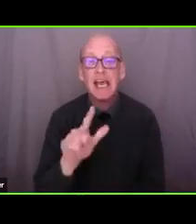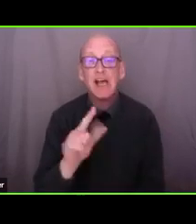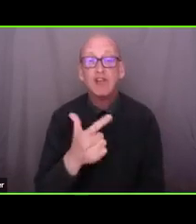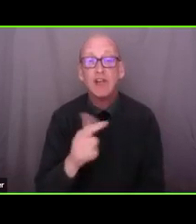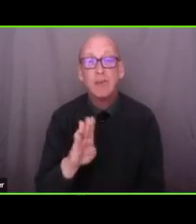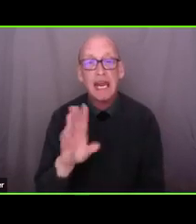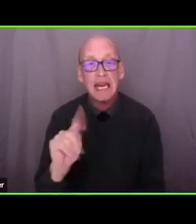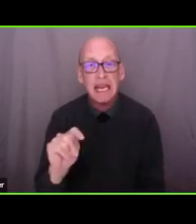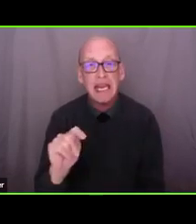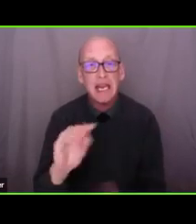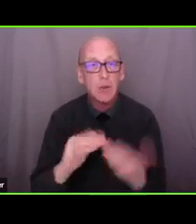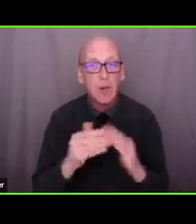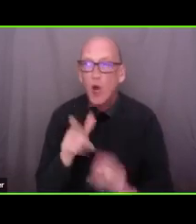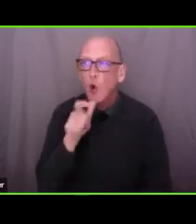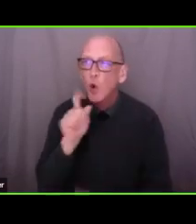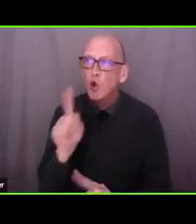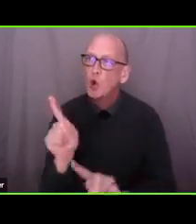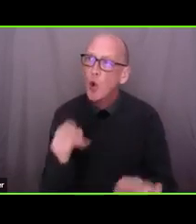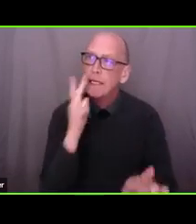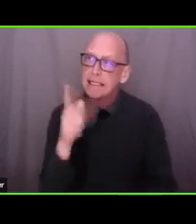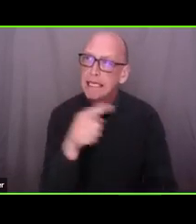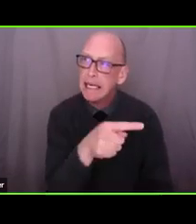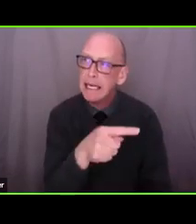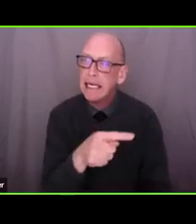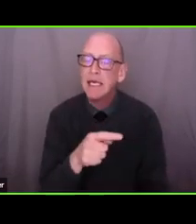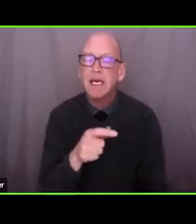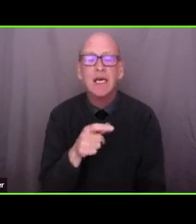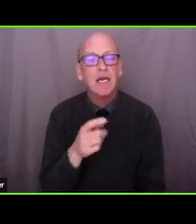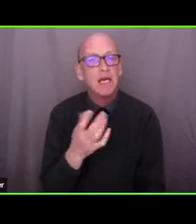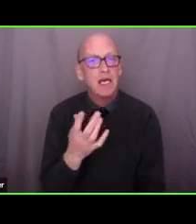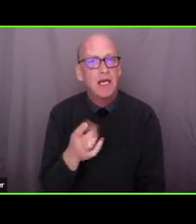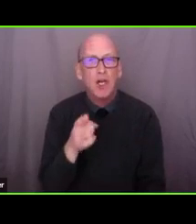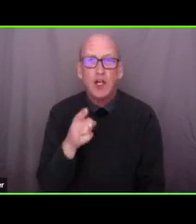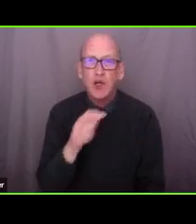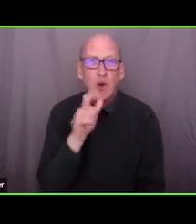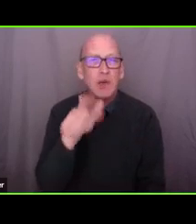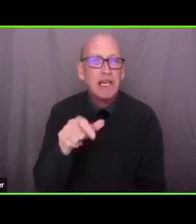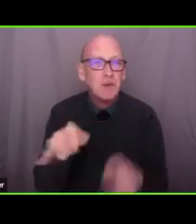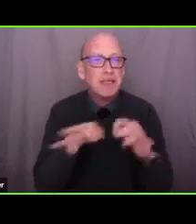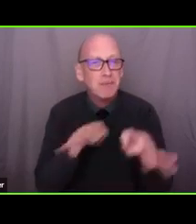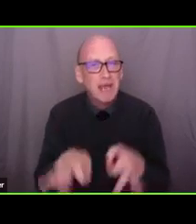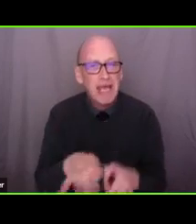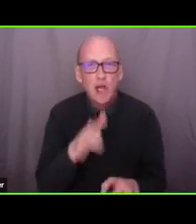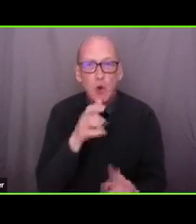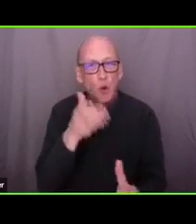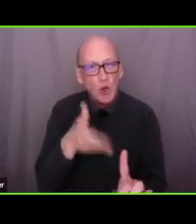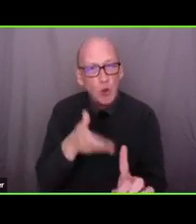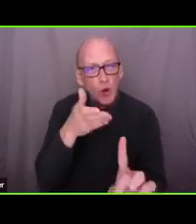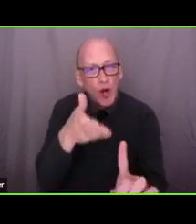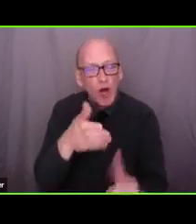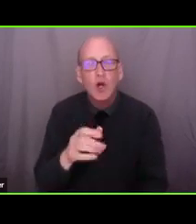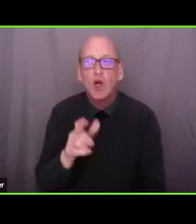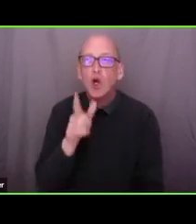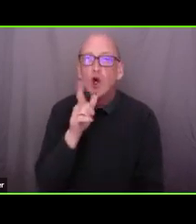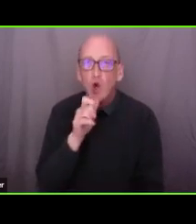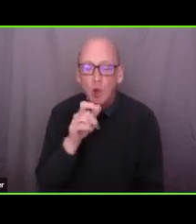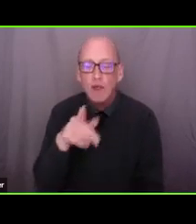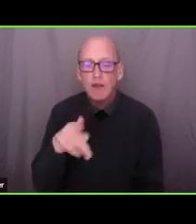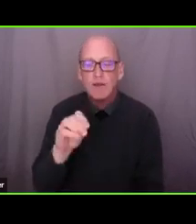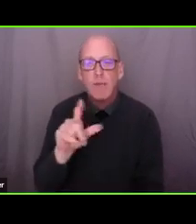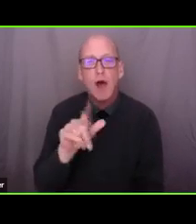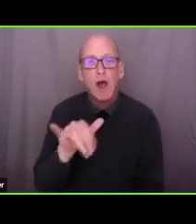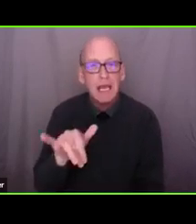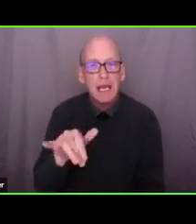to, and, who do they not have to explain what it means to, and, who in the community is kink friendly and poly friendly and